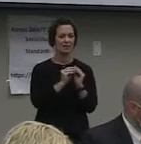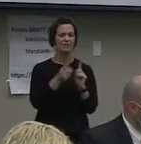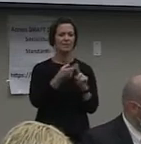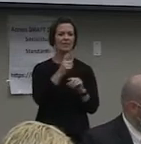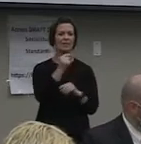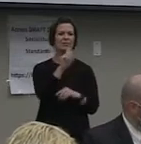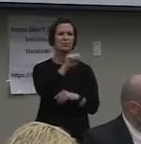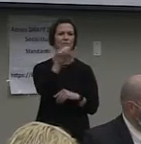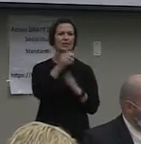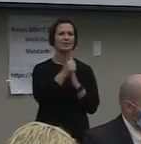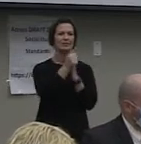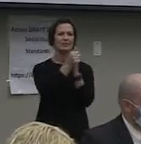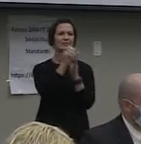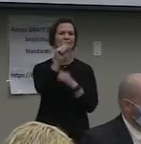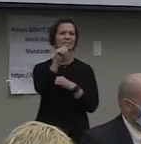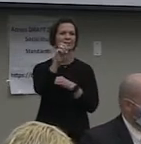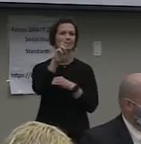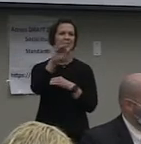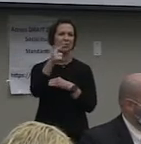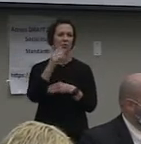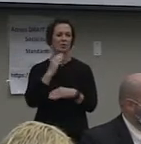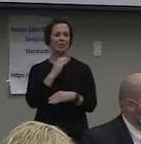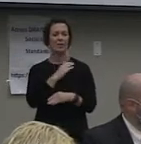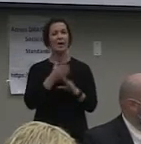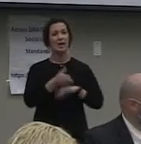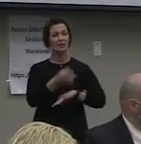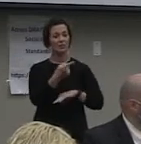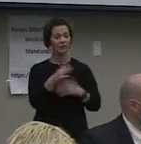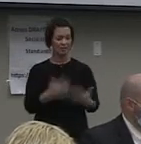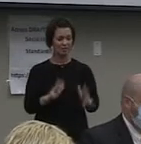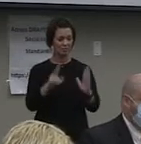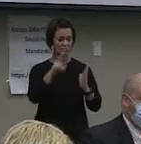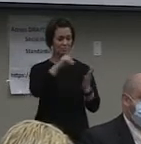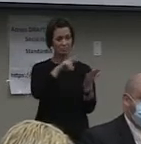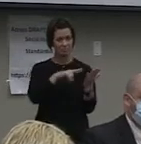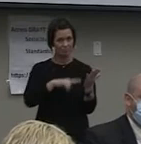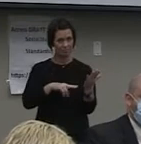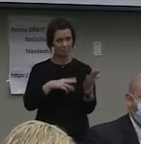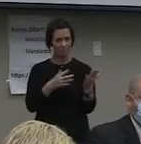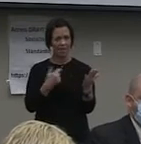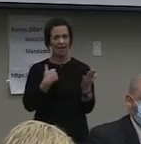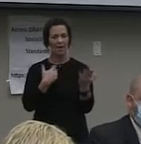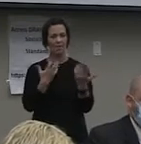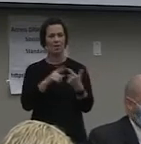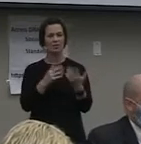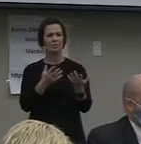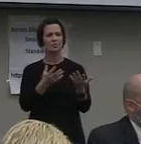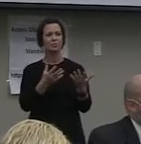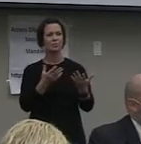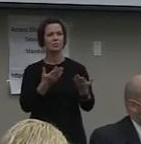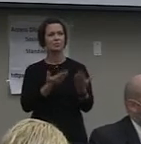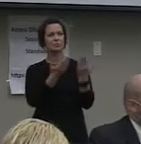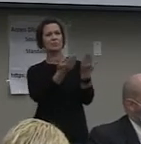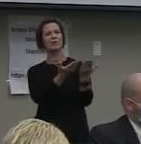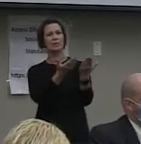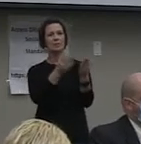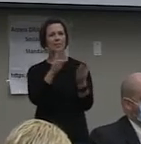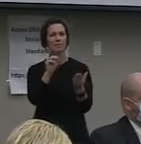Committee. After you've had a chance to review, I would ask that I would entertain a motion to accept these minutes.